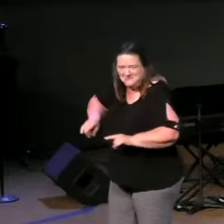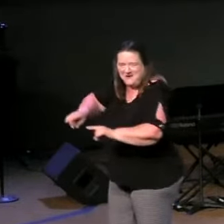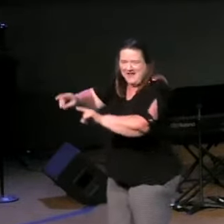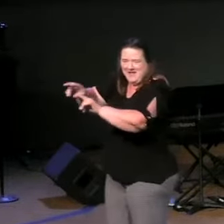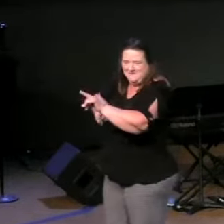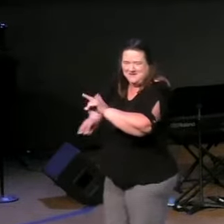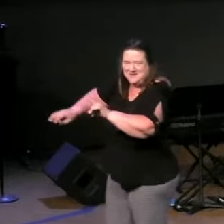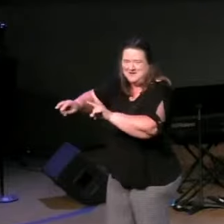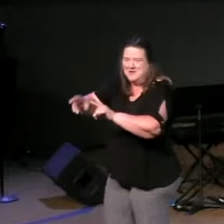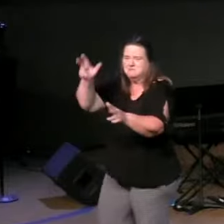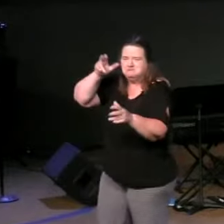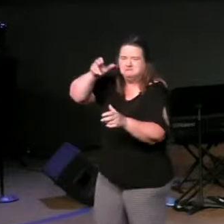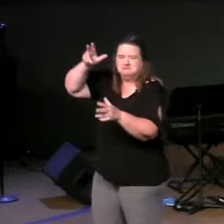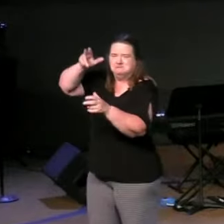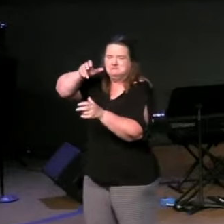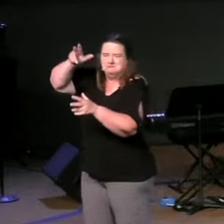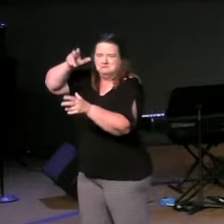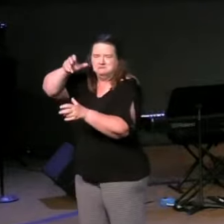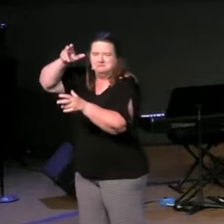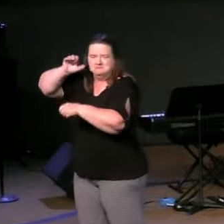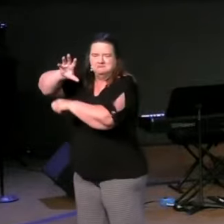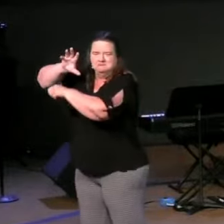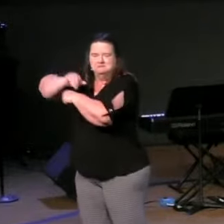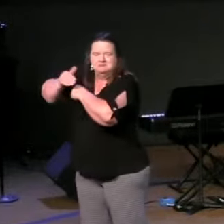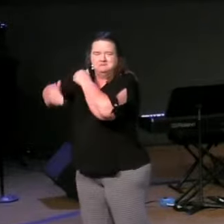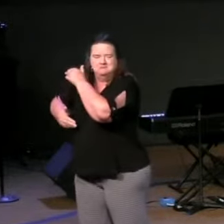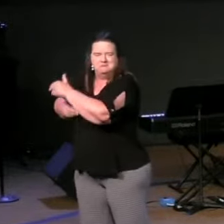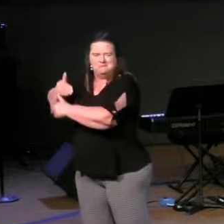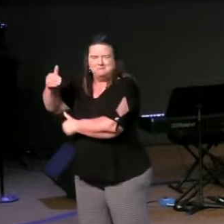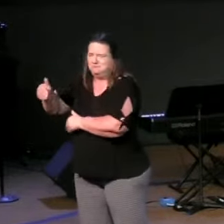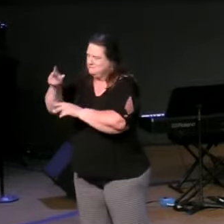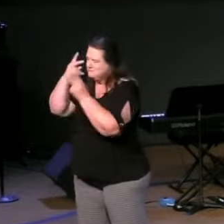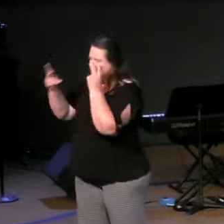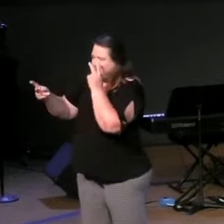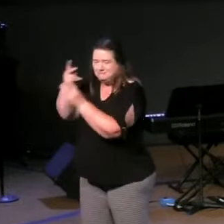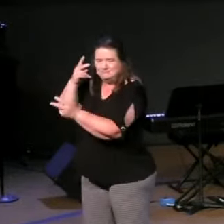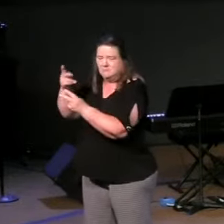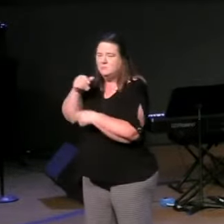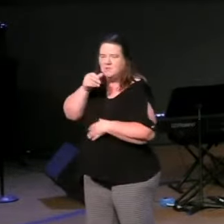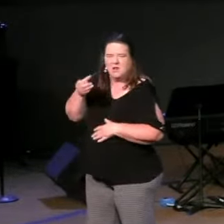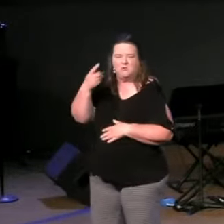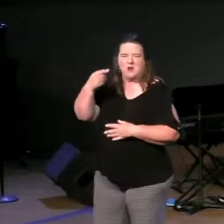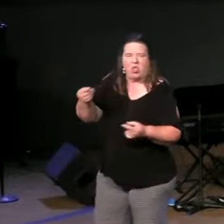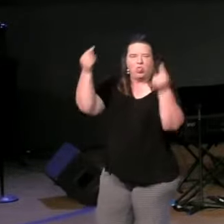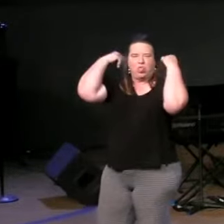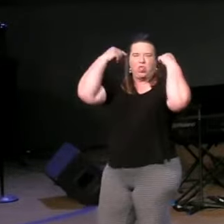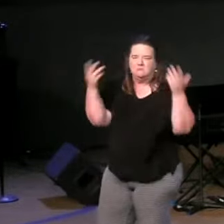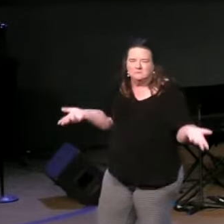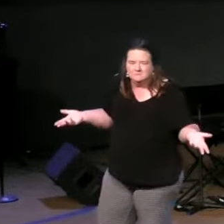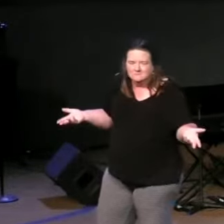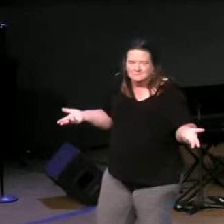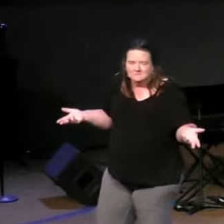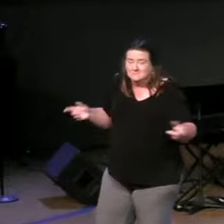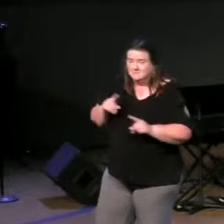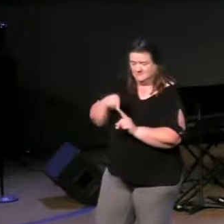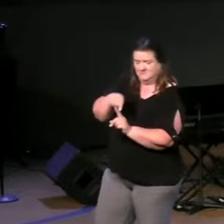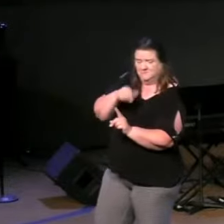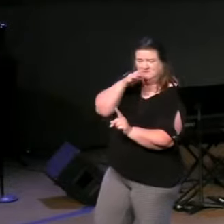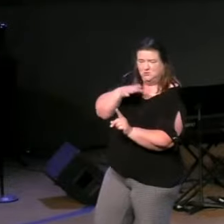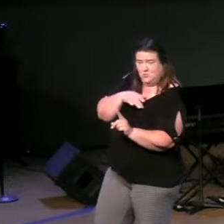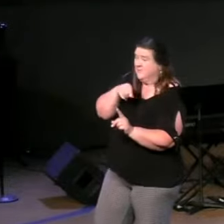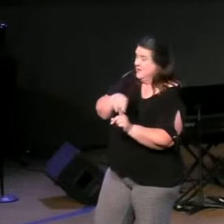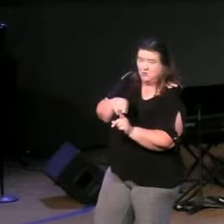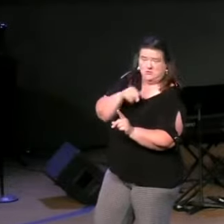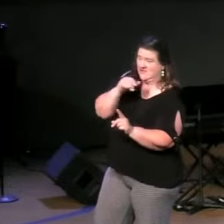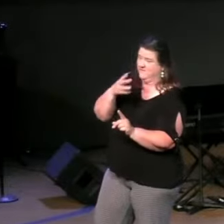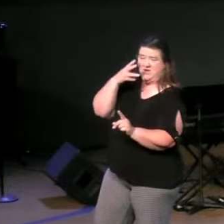time, listening to how he speaks, how he preaches, how he does miracles and everything, they don't get it. They don't understand it. But this one foreign woman